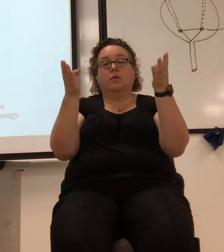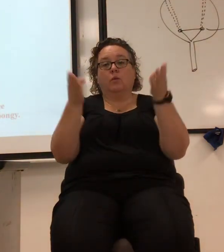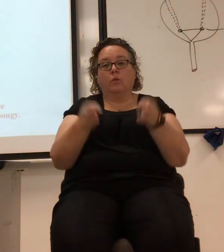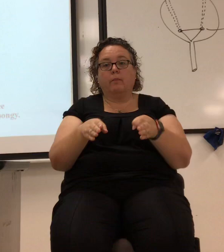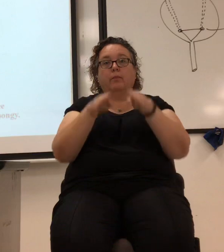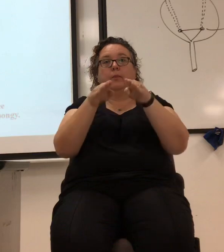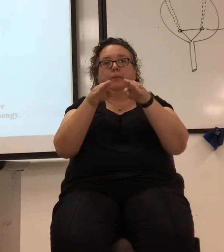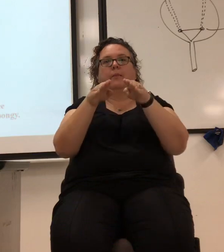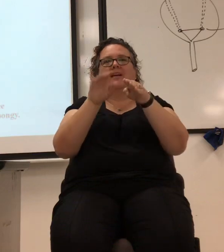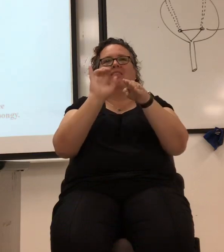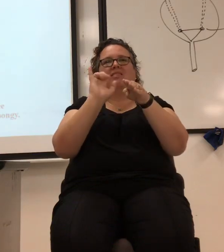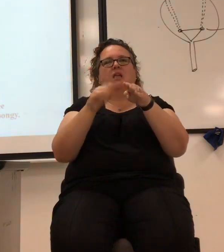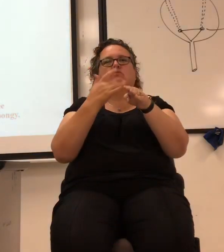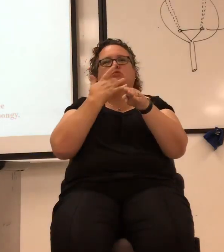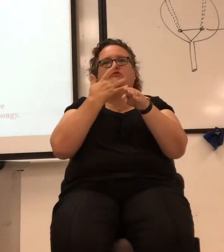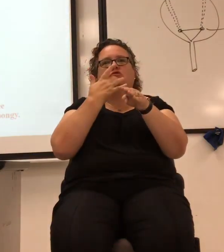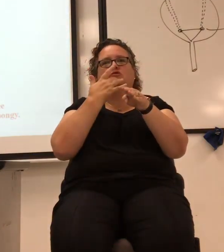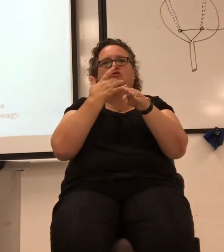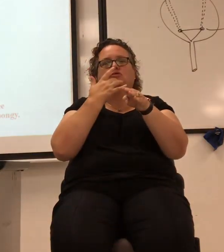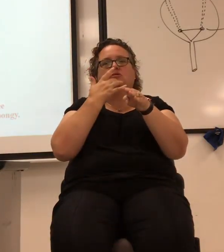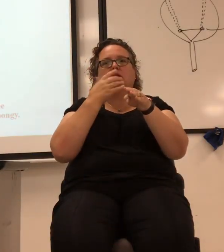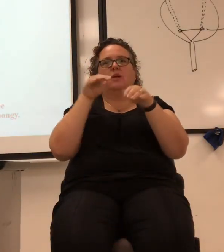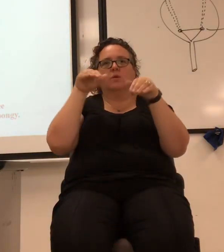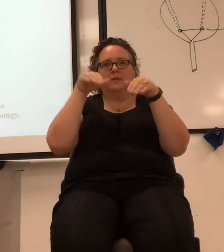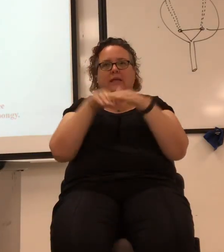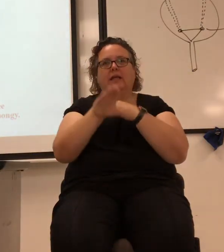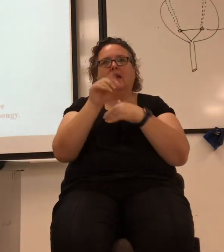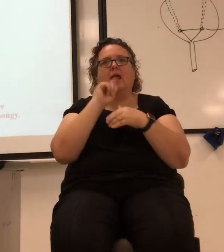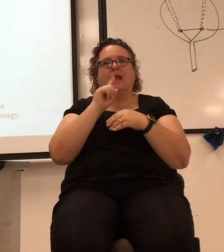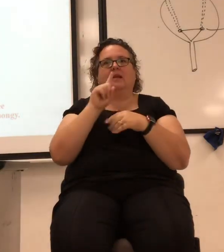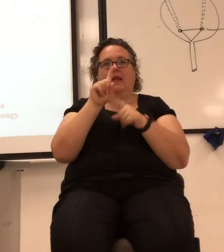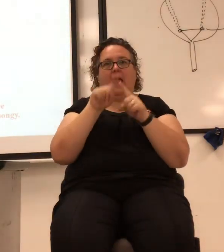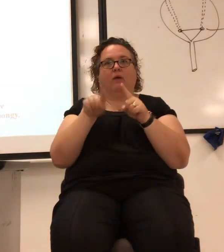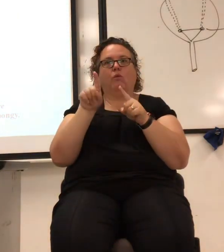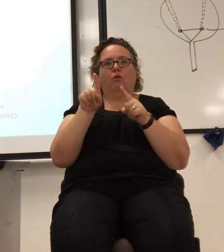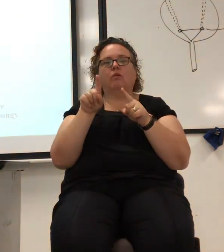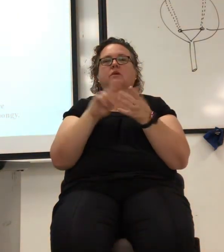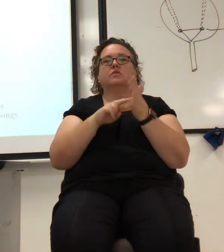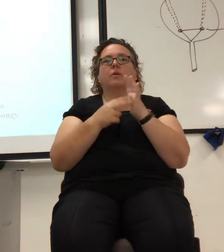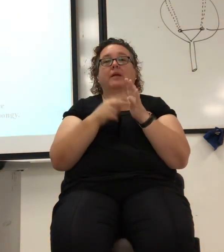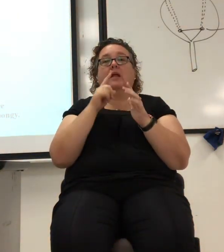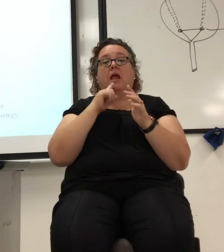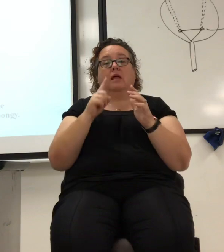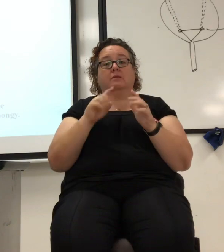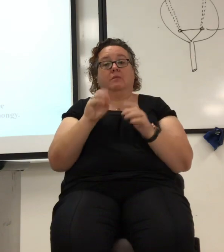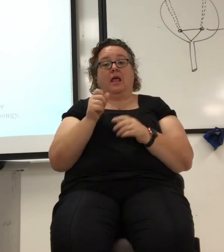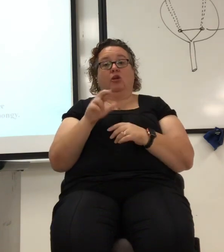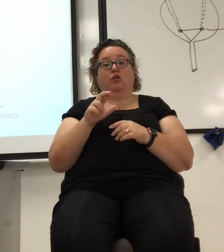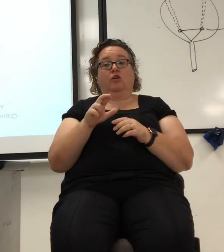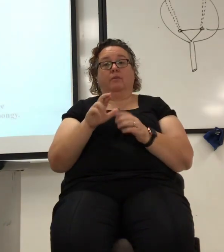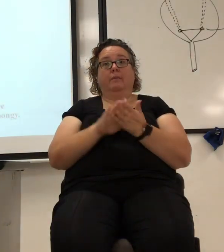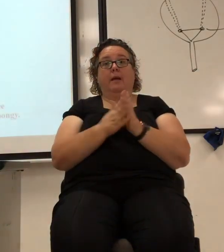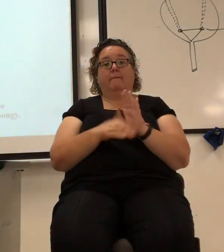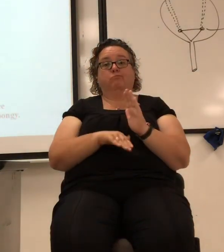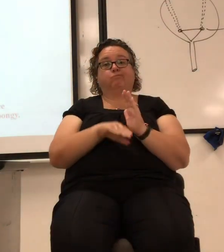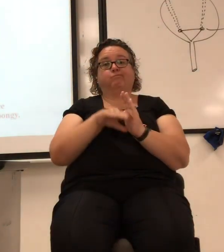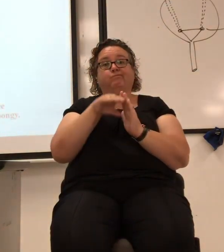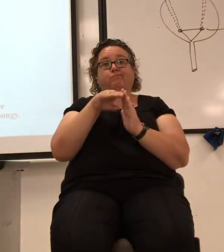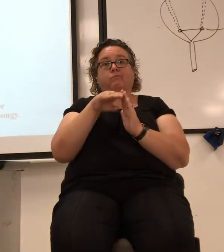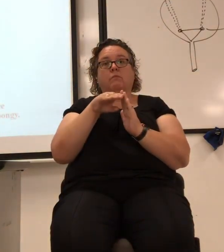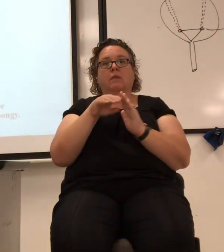this is preferred. Check. That's how it happens. It enters at an oblique angle. So as the bladder fills with urine, you shut